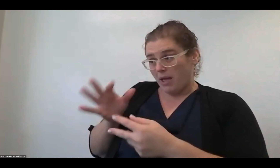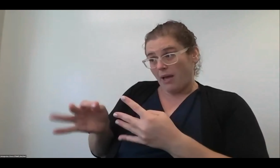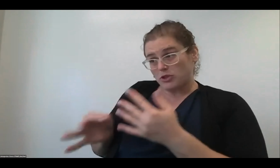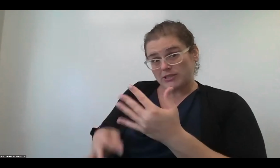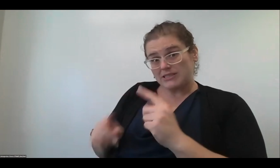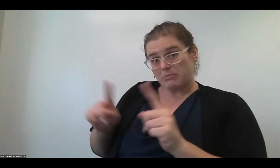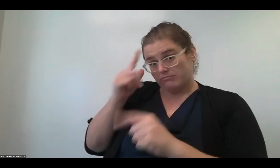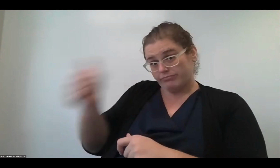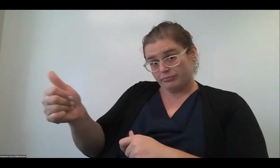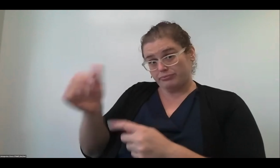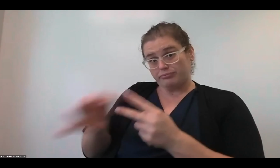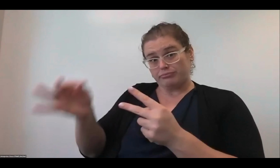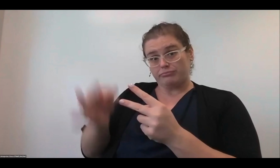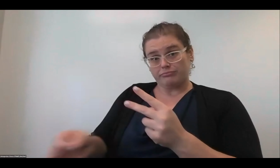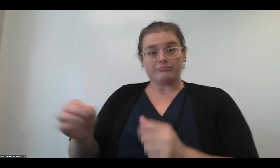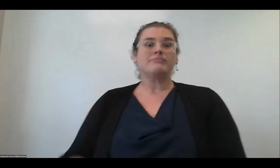thank you.